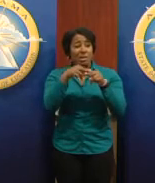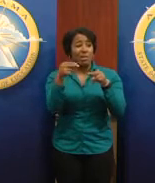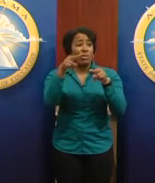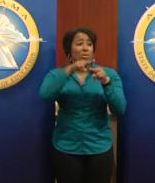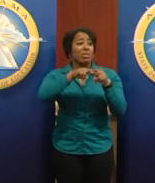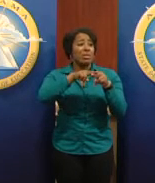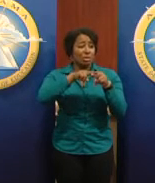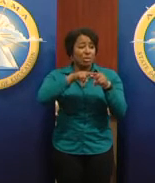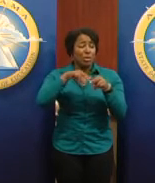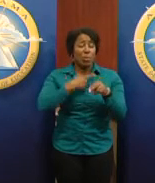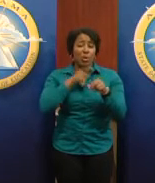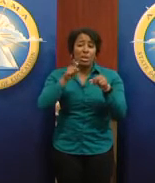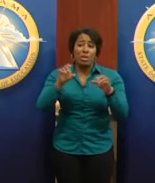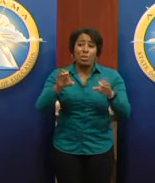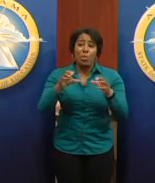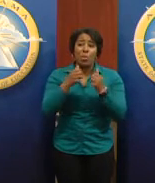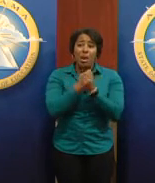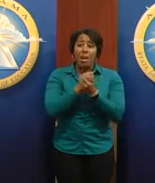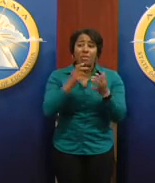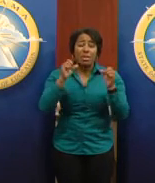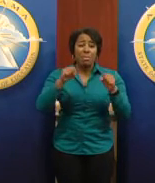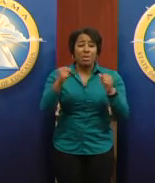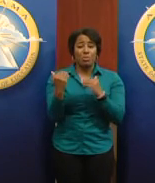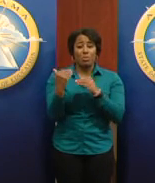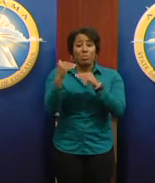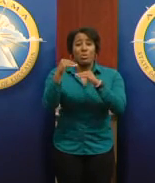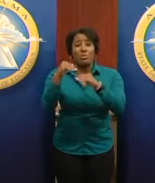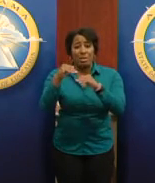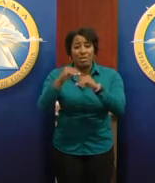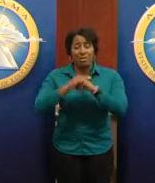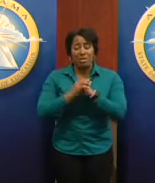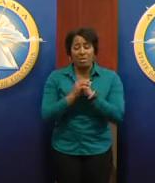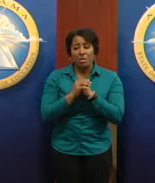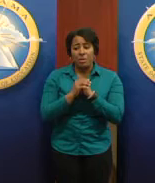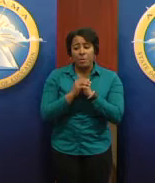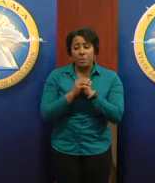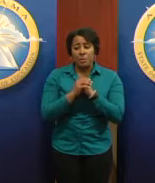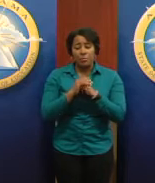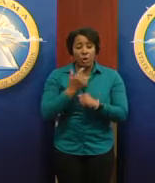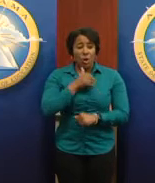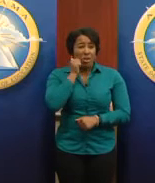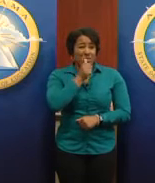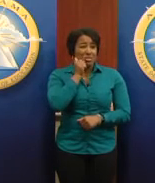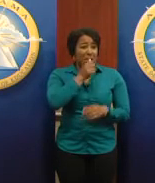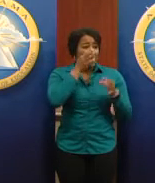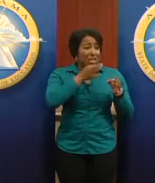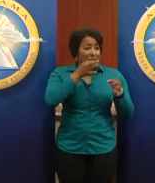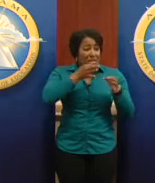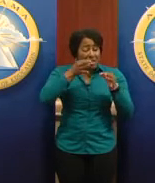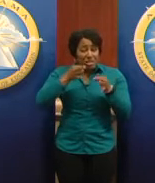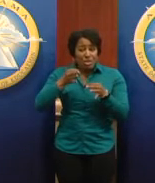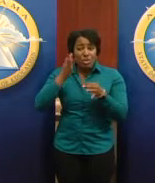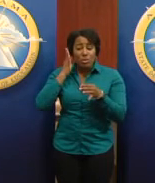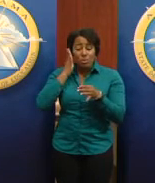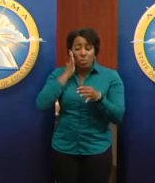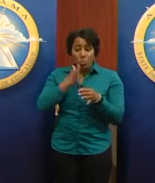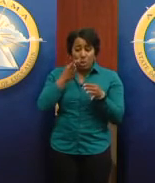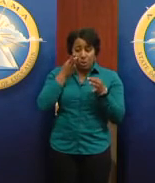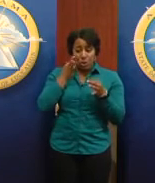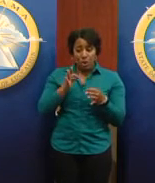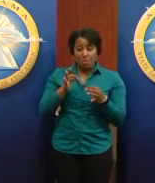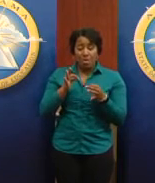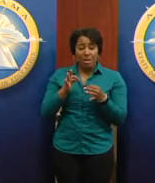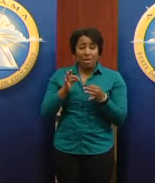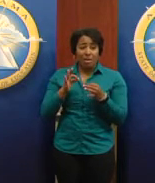everything possible to try to limit that. You know, the decisions that we make every day are what is going to determine how this turns